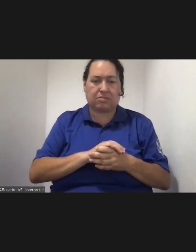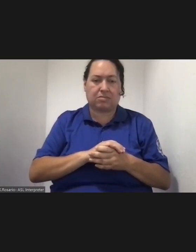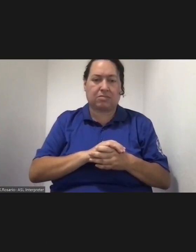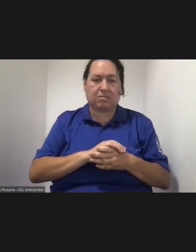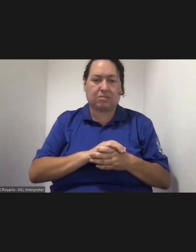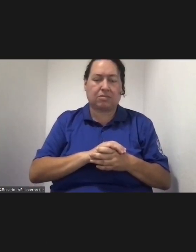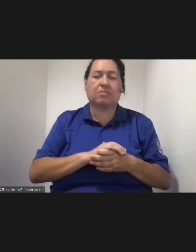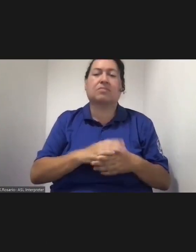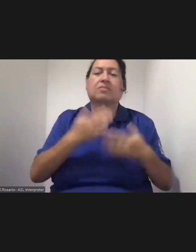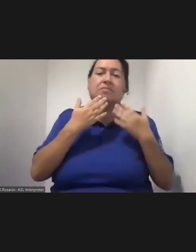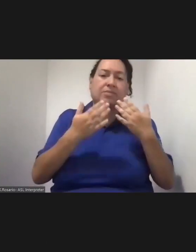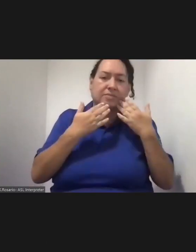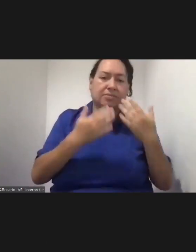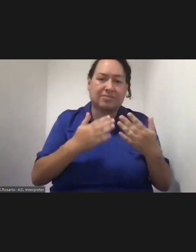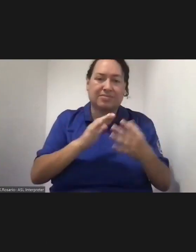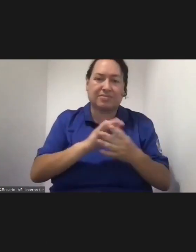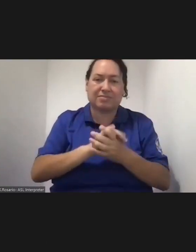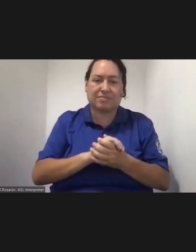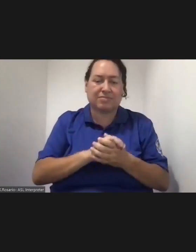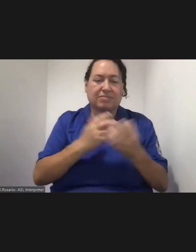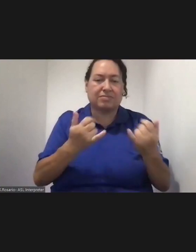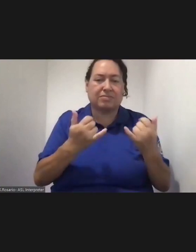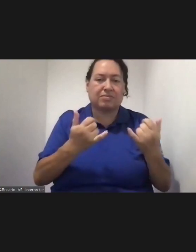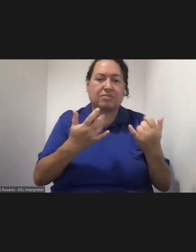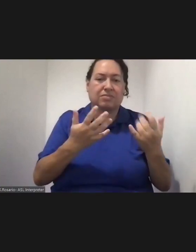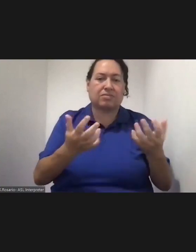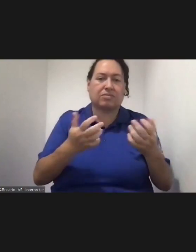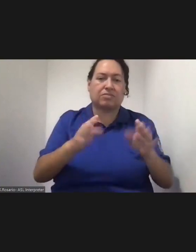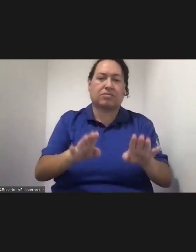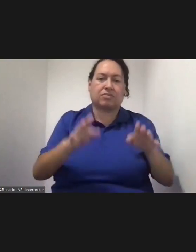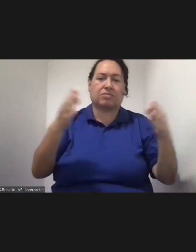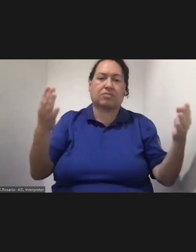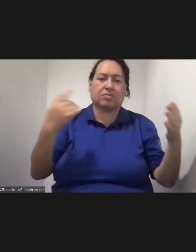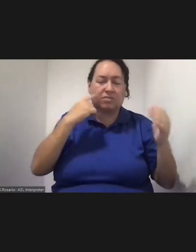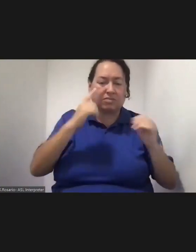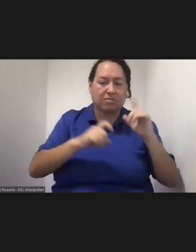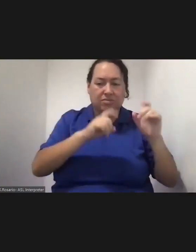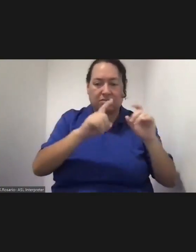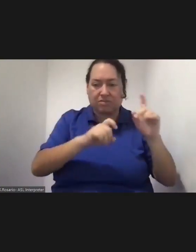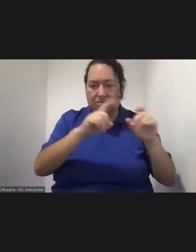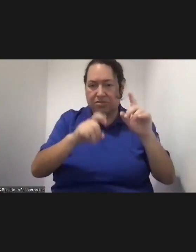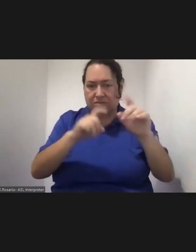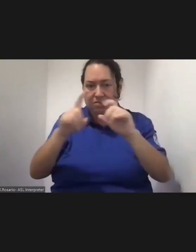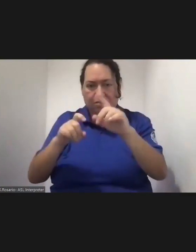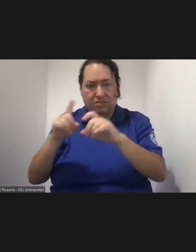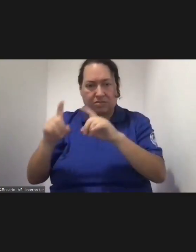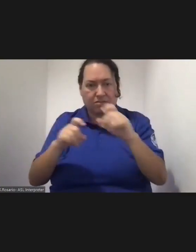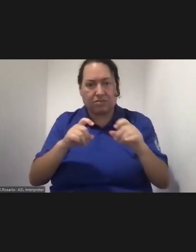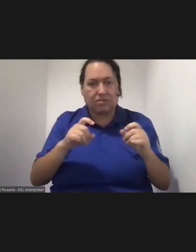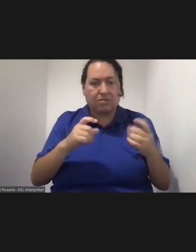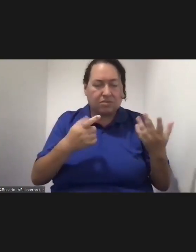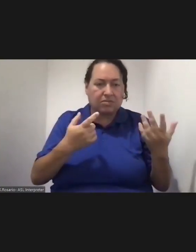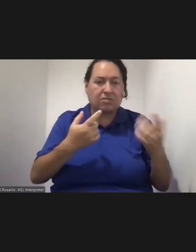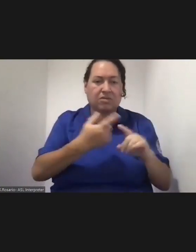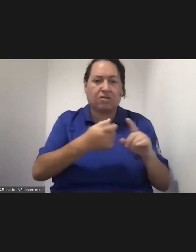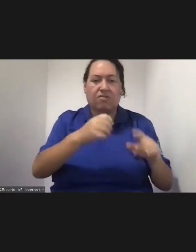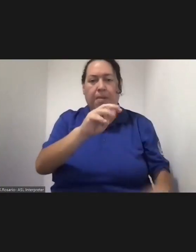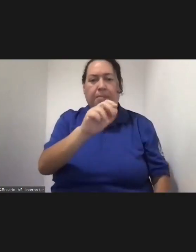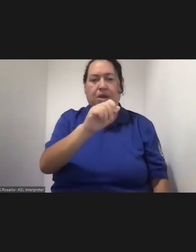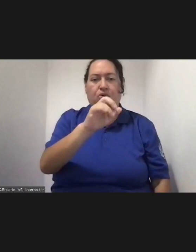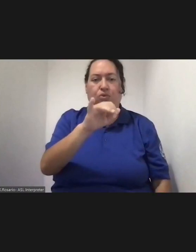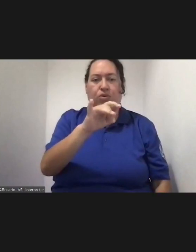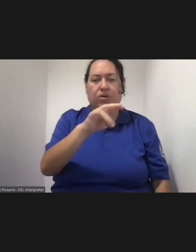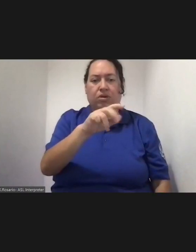Thank you. I'd now like to open the floor to questions from members of our media. From the Marianas Business Journal, Maureen